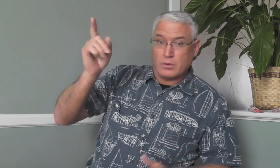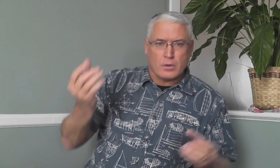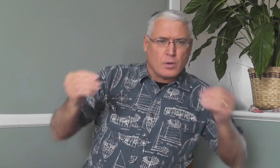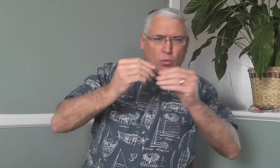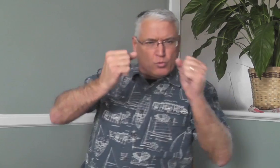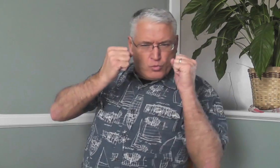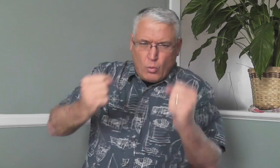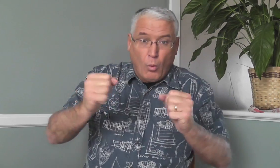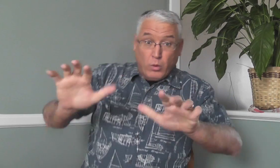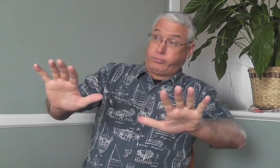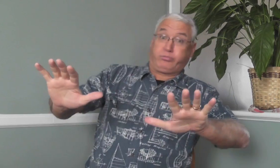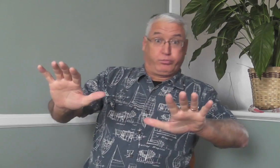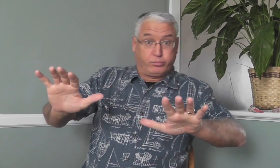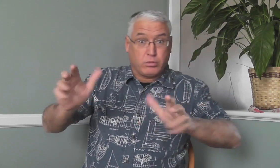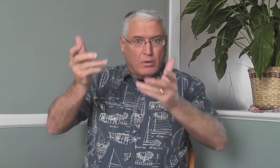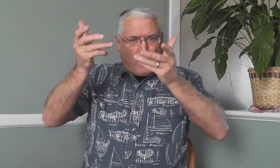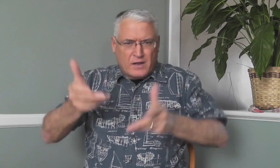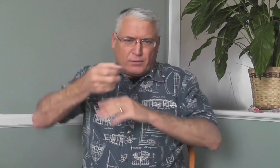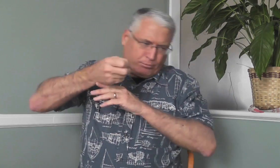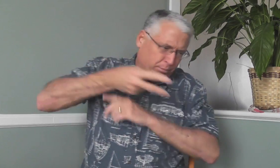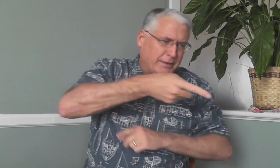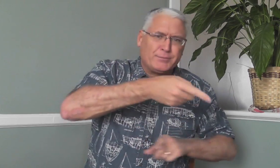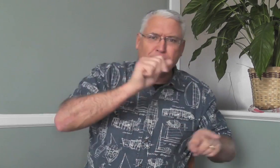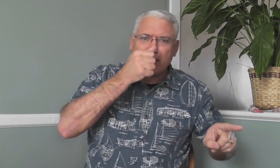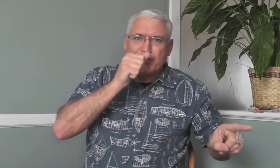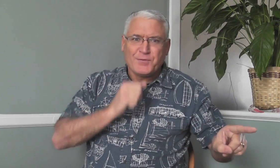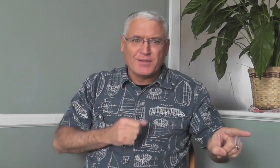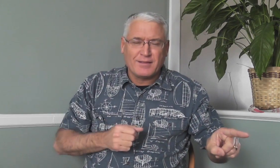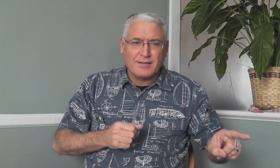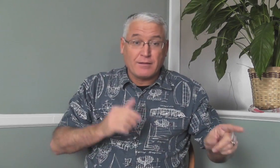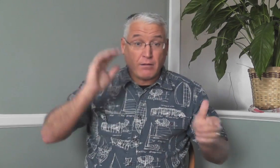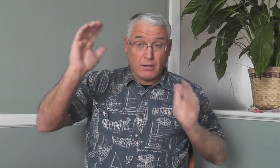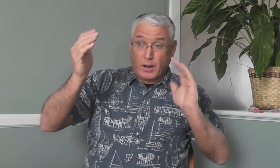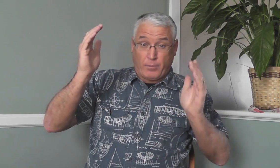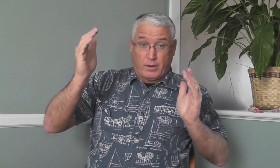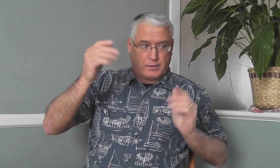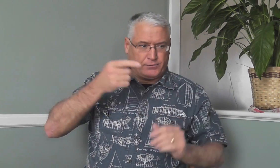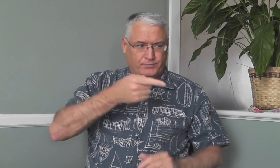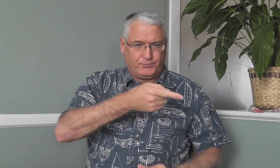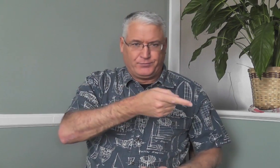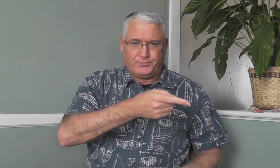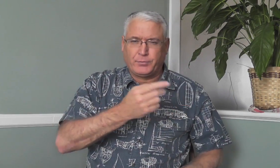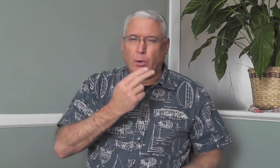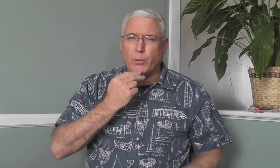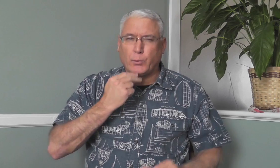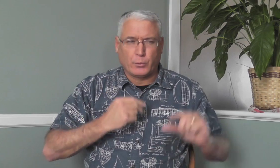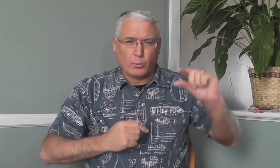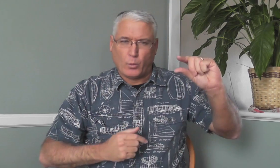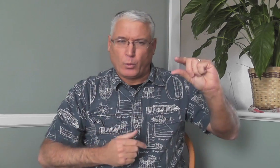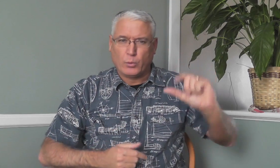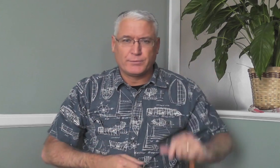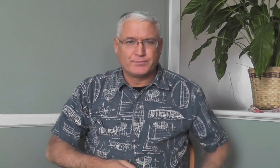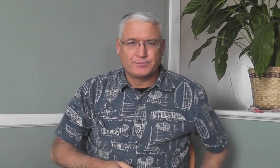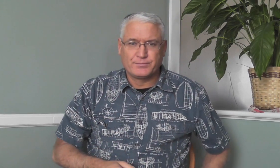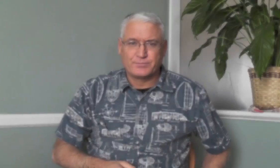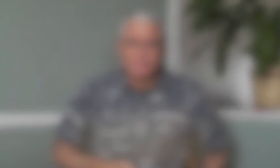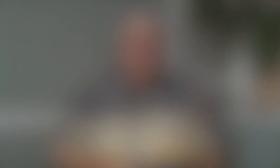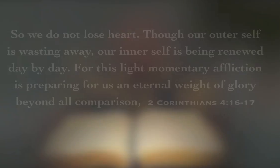our glory is so intense. Wow, compared to suffering, the comparison is so minute. So